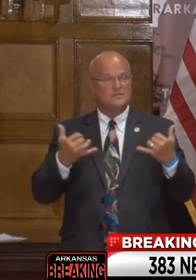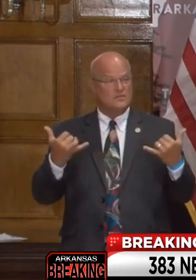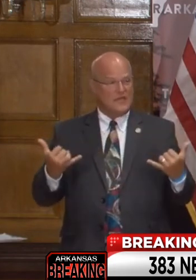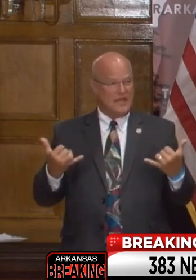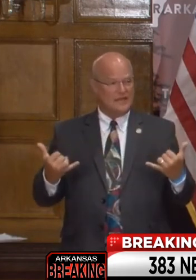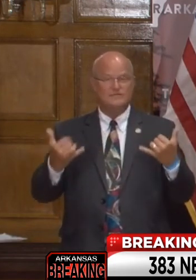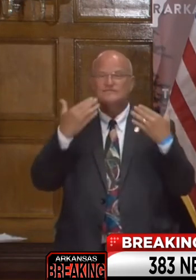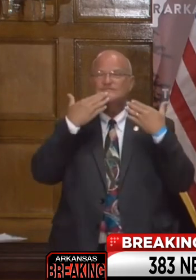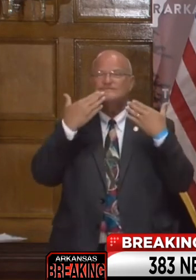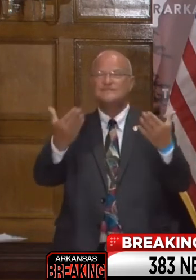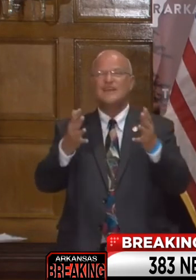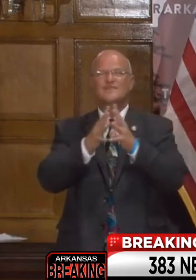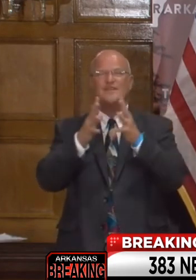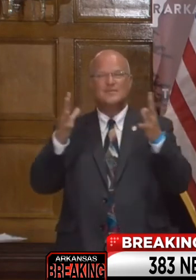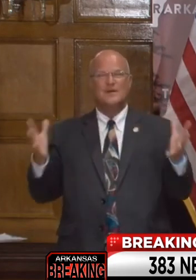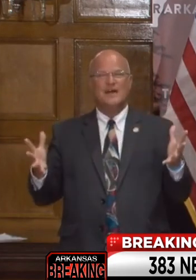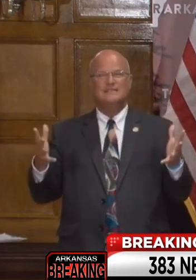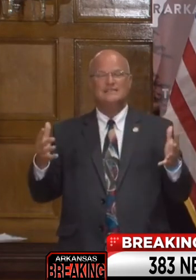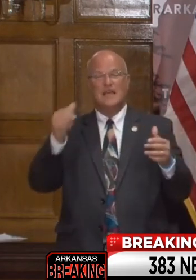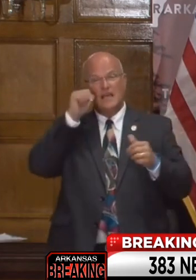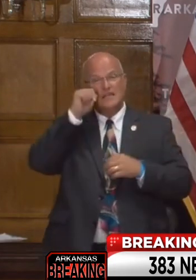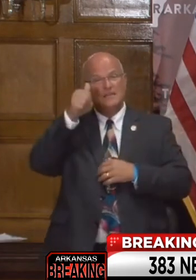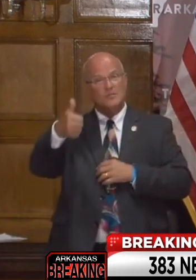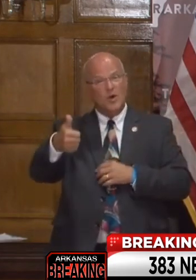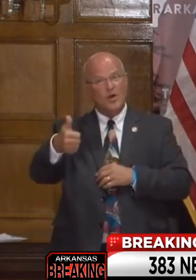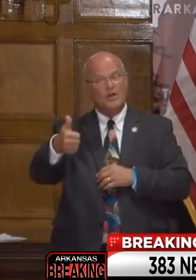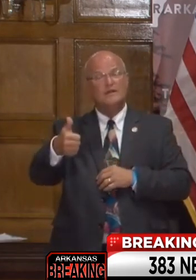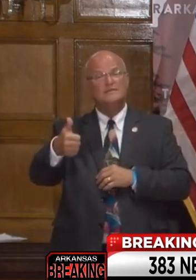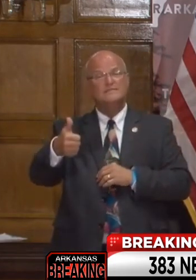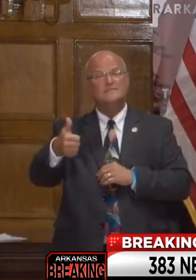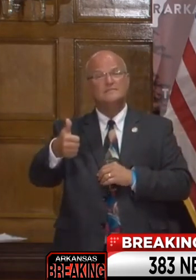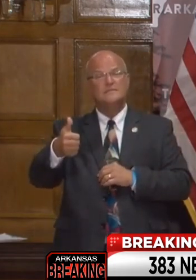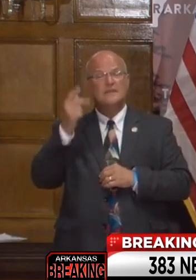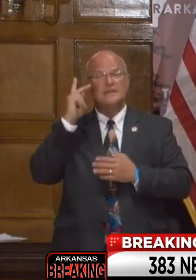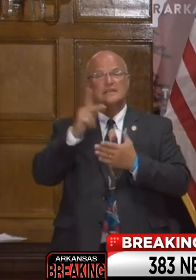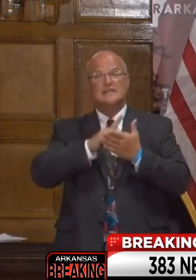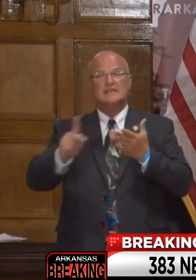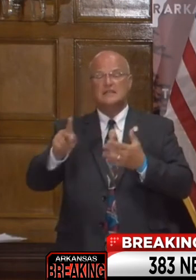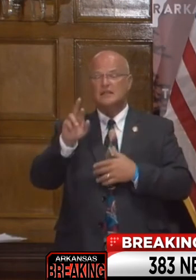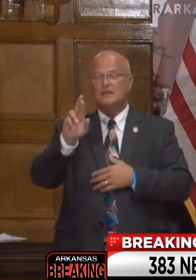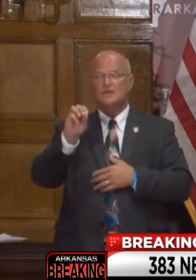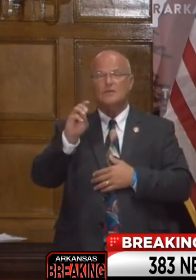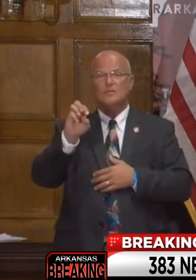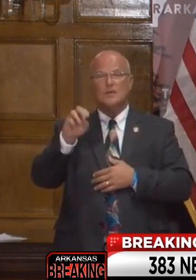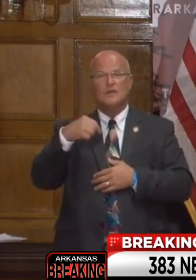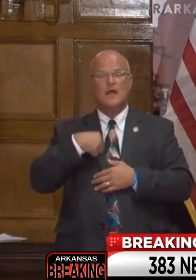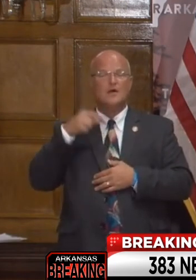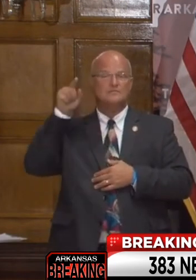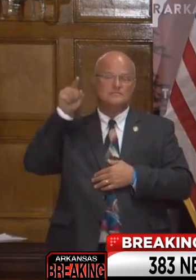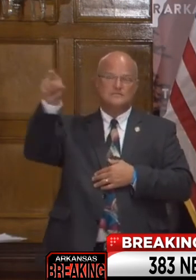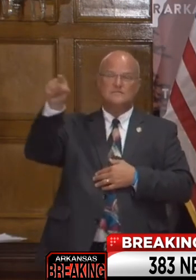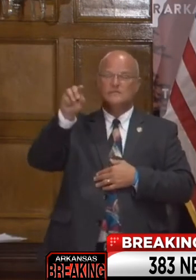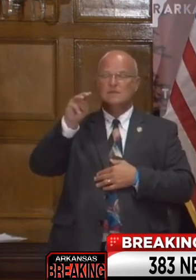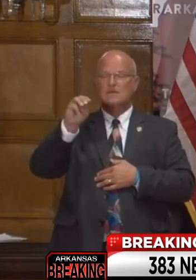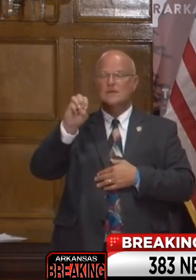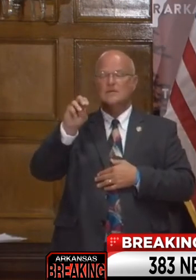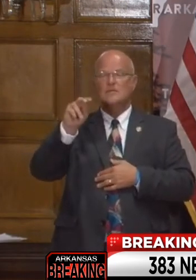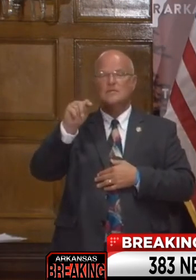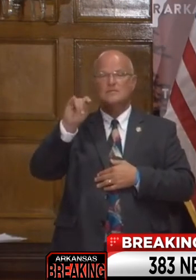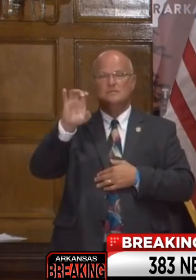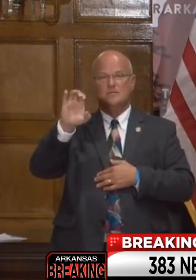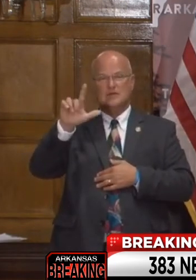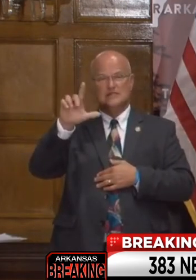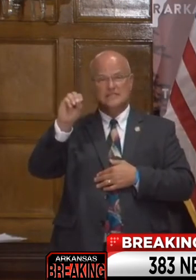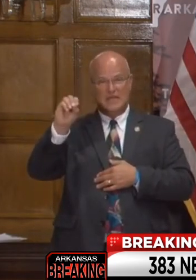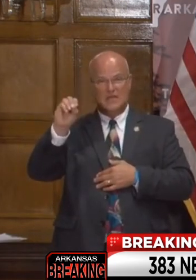With that, thank you all very much. And tomorrow, Secretary Romero and I will be in Monticello, going